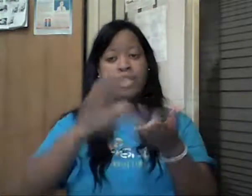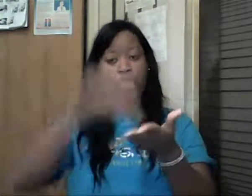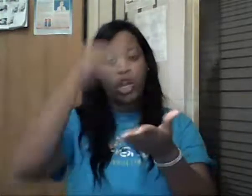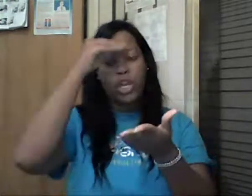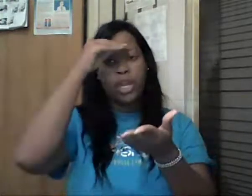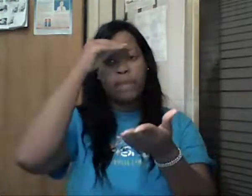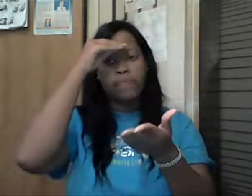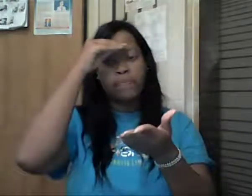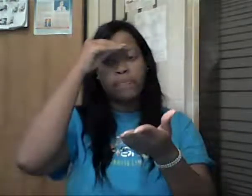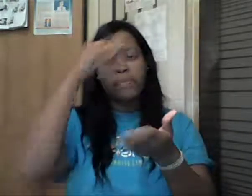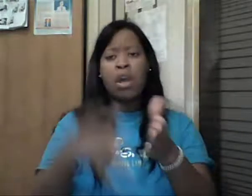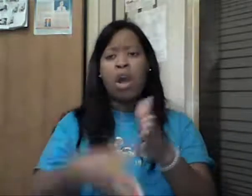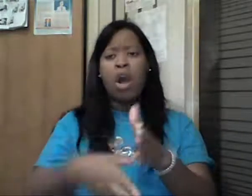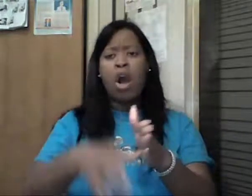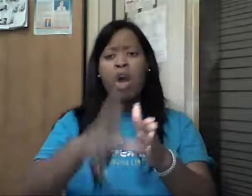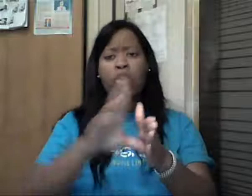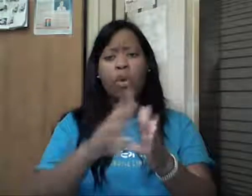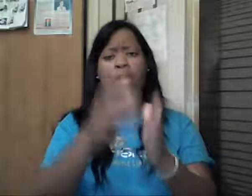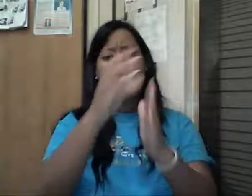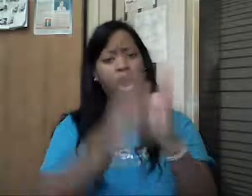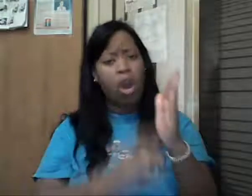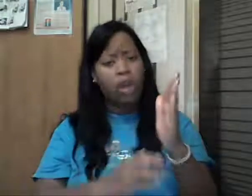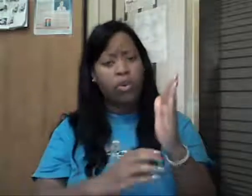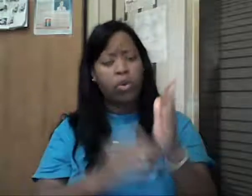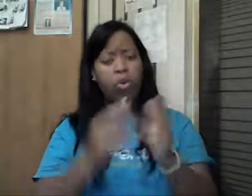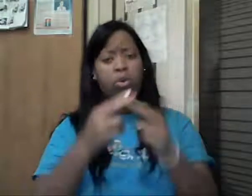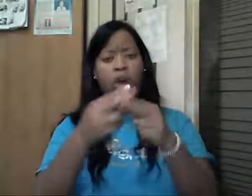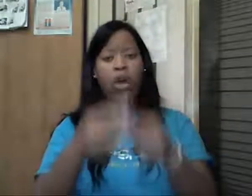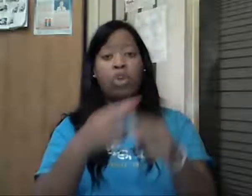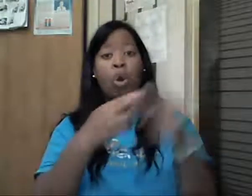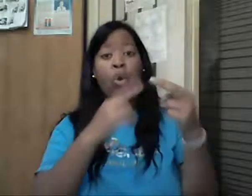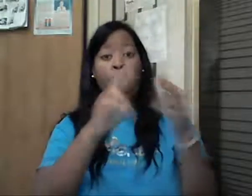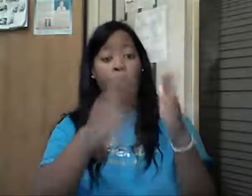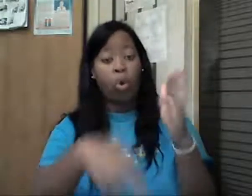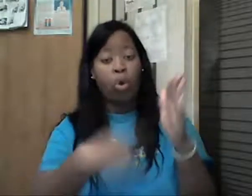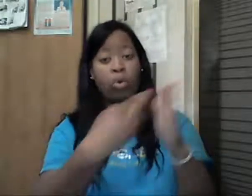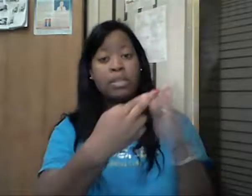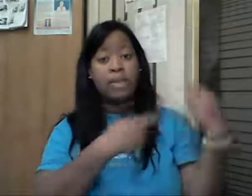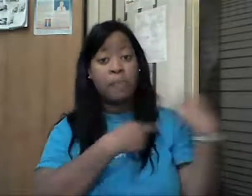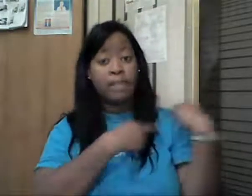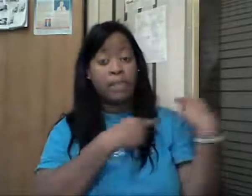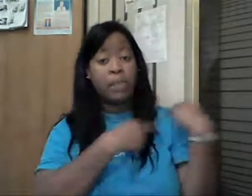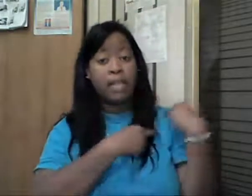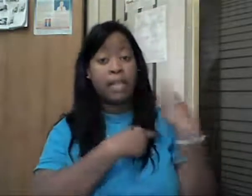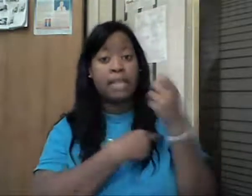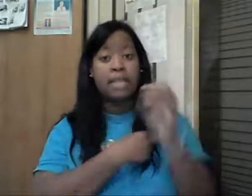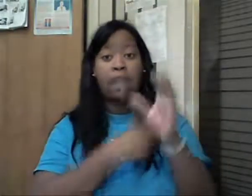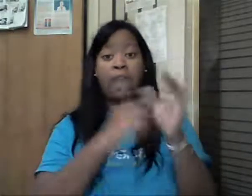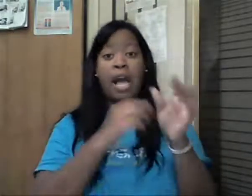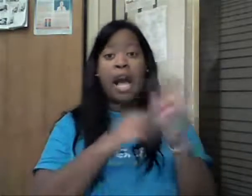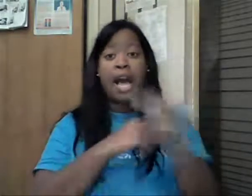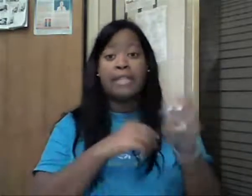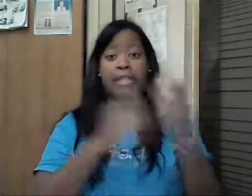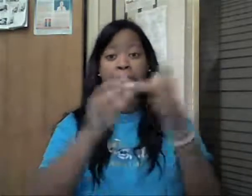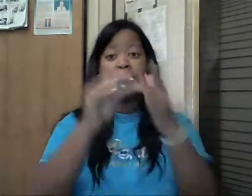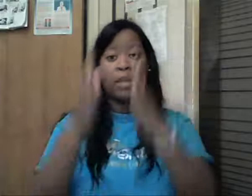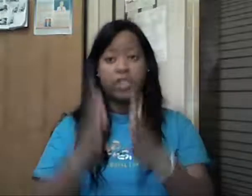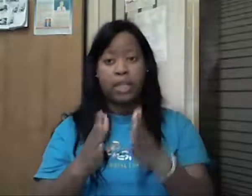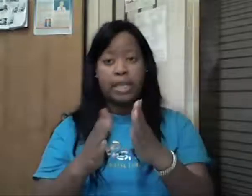to learning. According to an article called Roles and Responsibilities of Itinerant